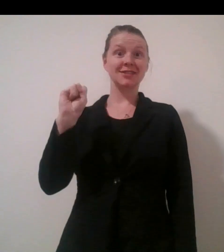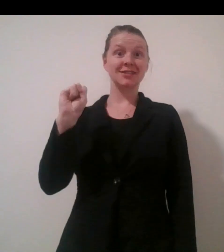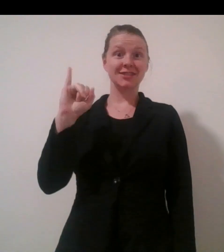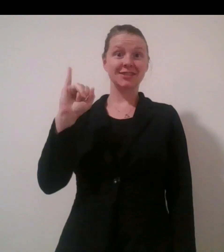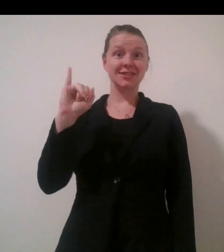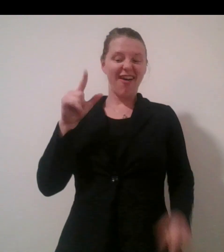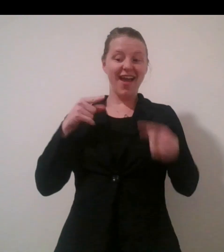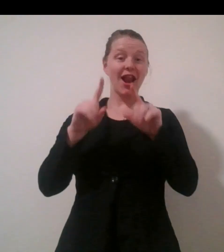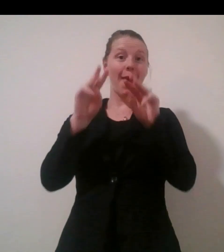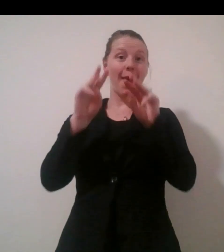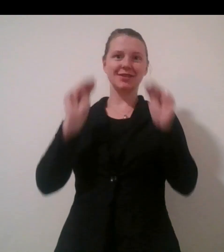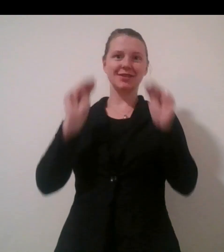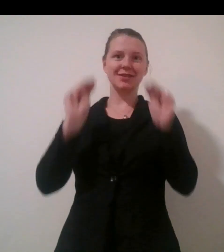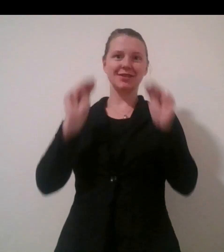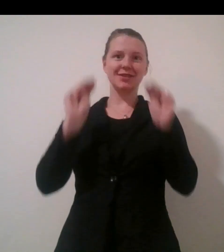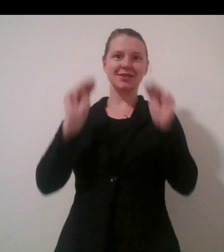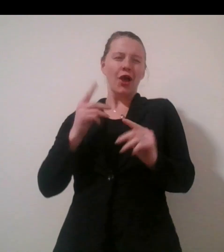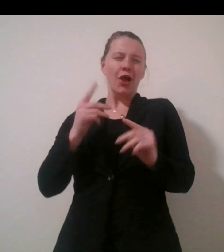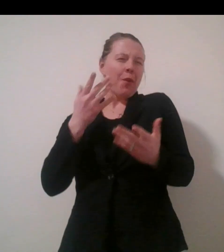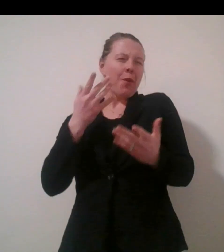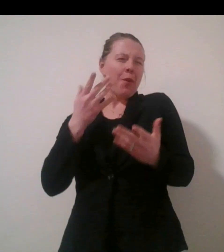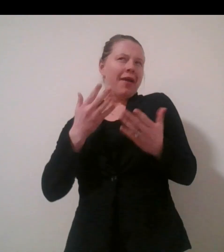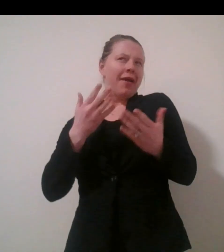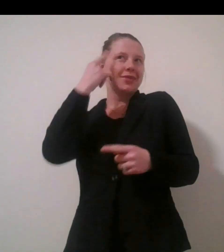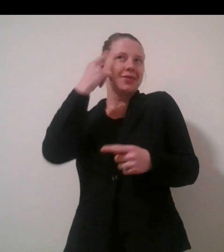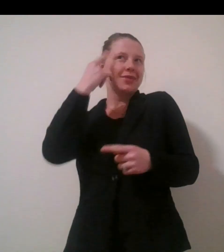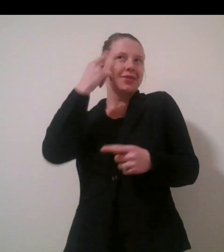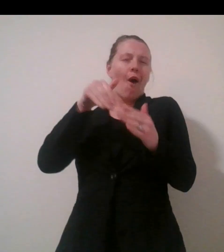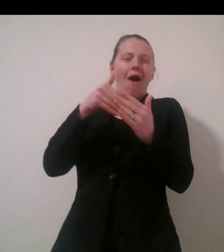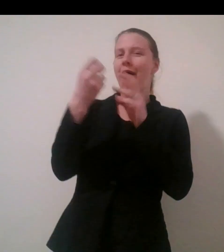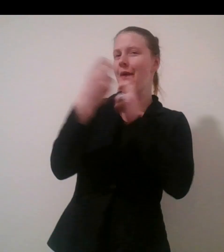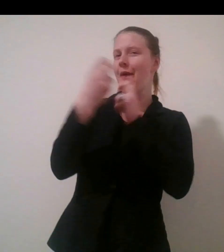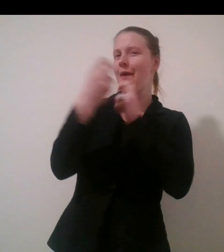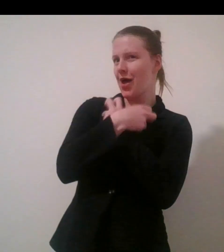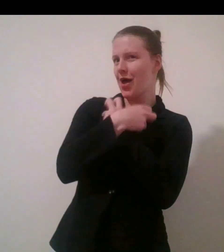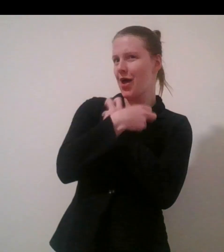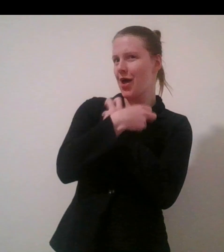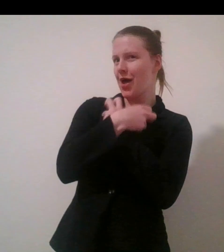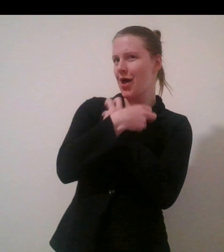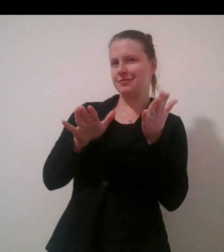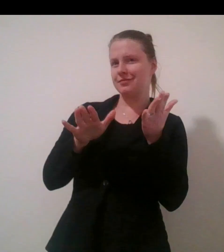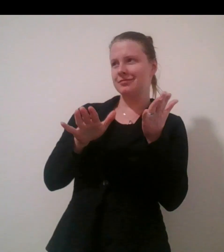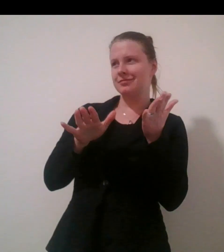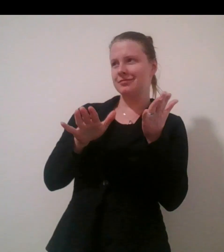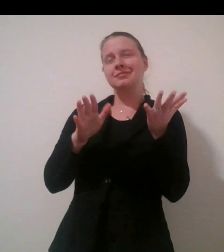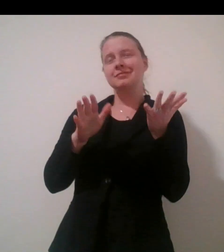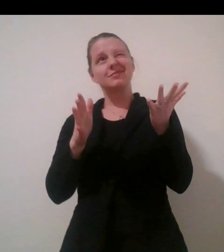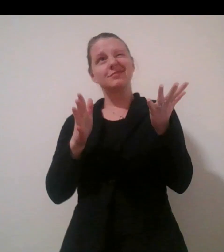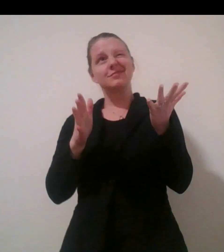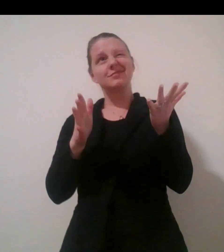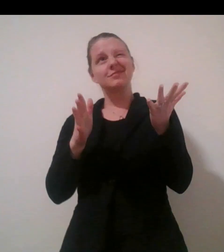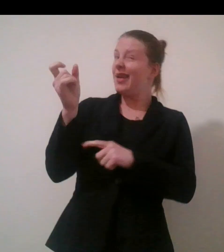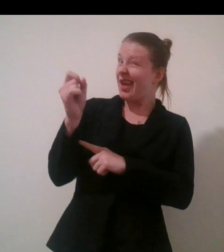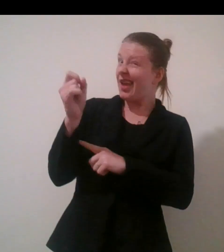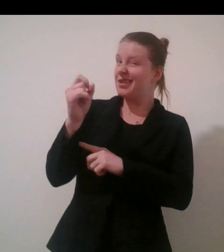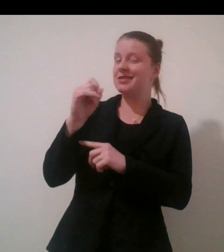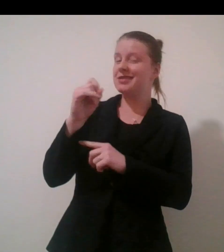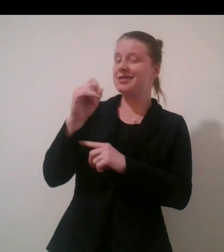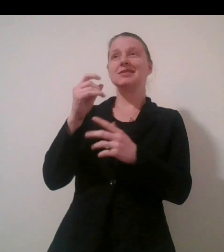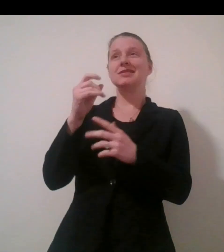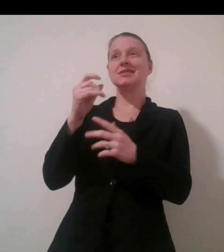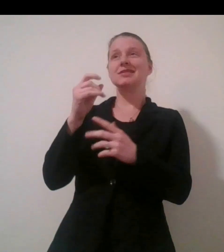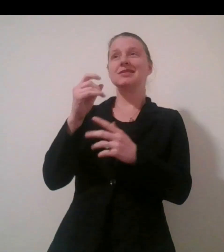that all bones are dead. Although bones in museums are dry, hard,